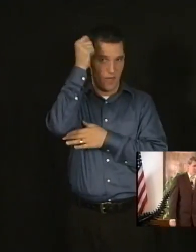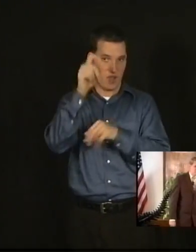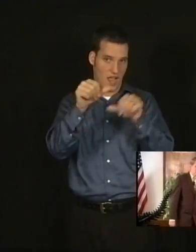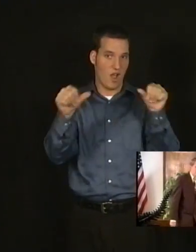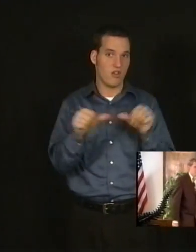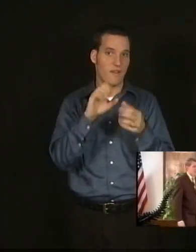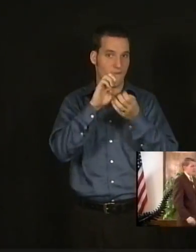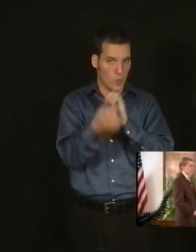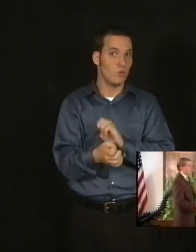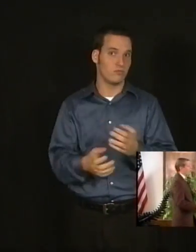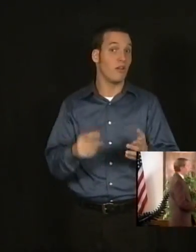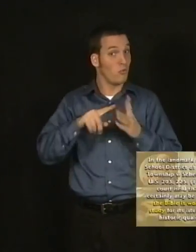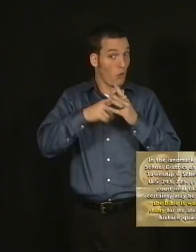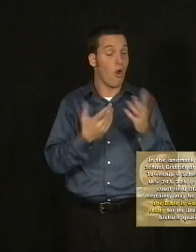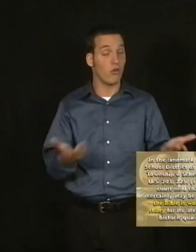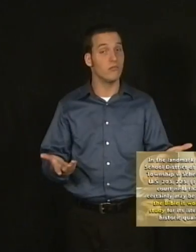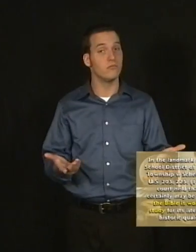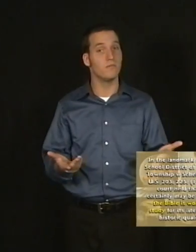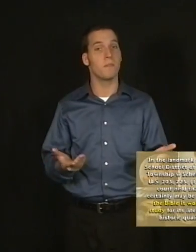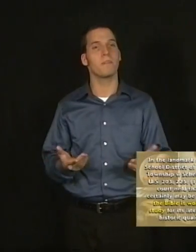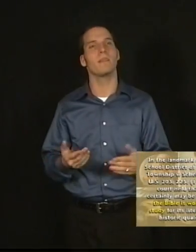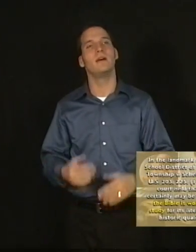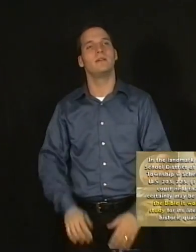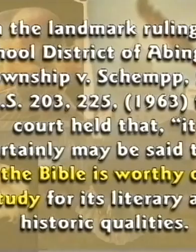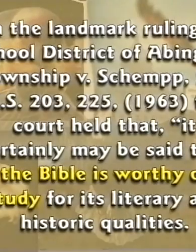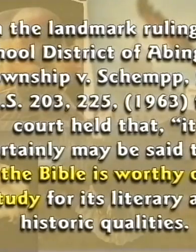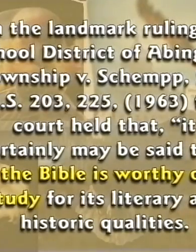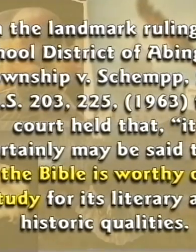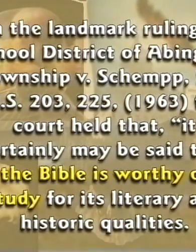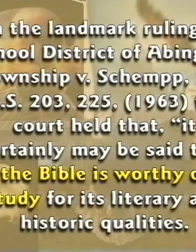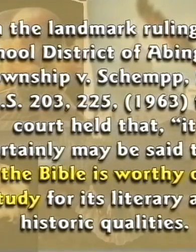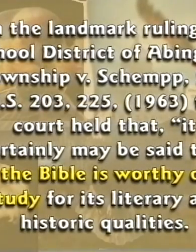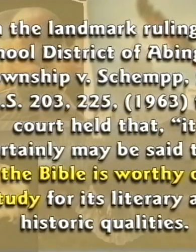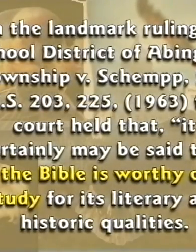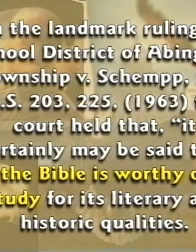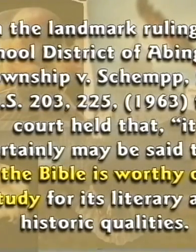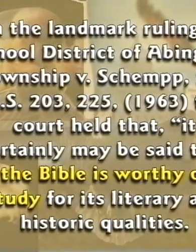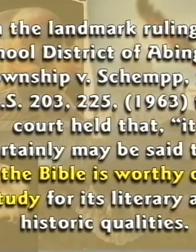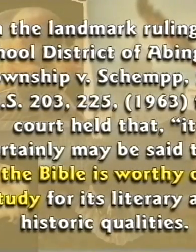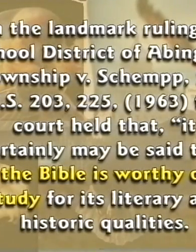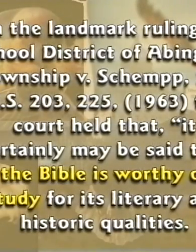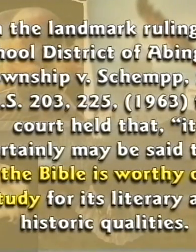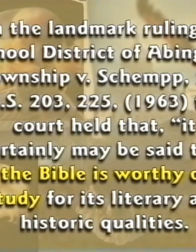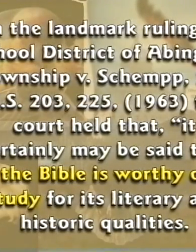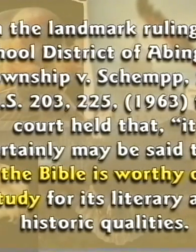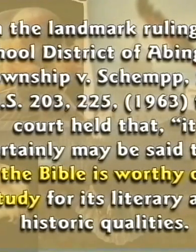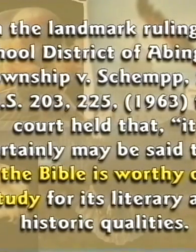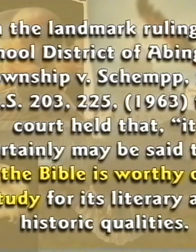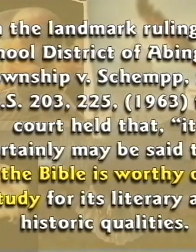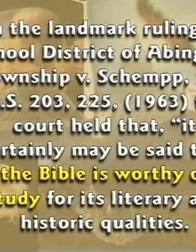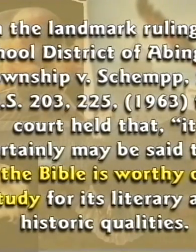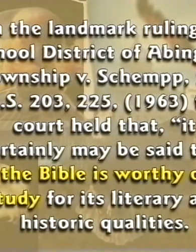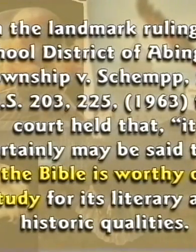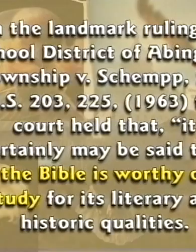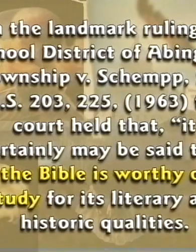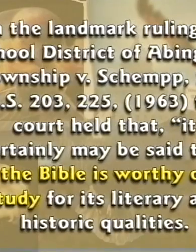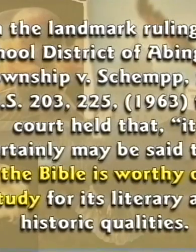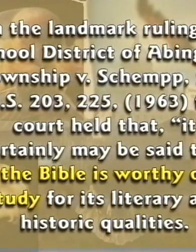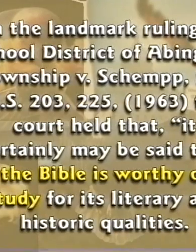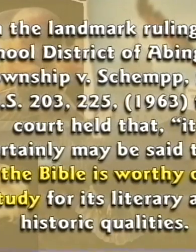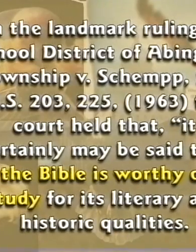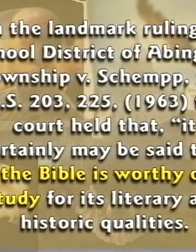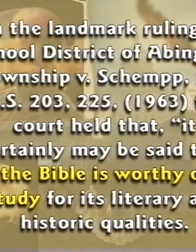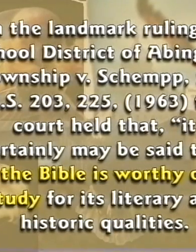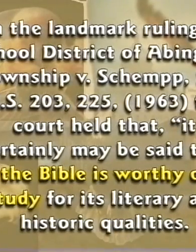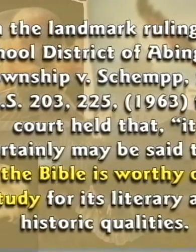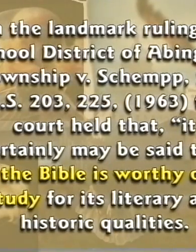start. In the landmark decision back in 1963, the court held, it certainly may be said that the Bible is worthy of study for